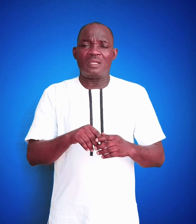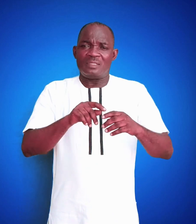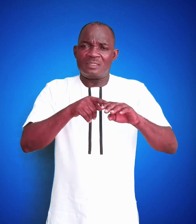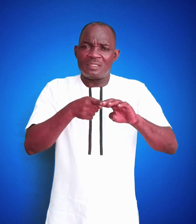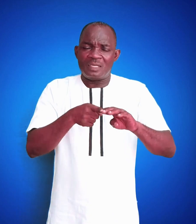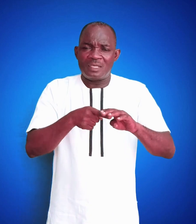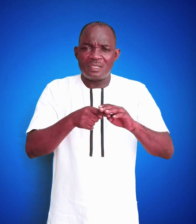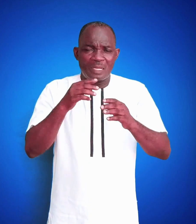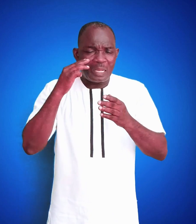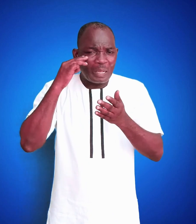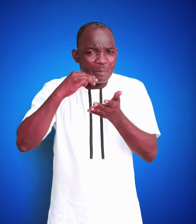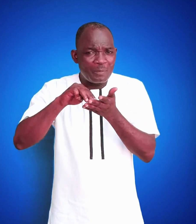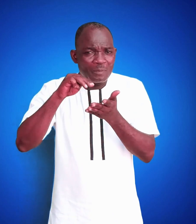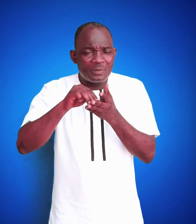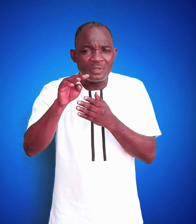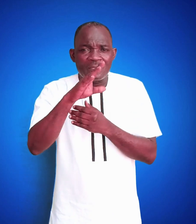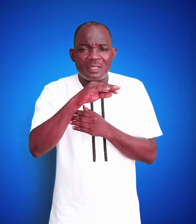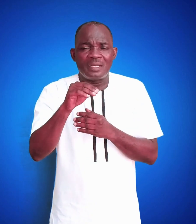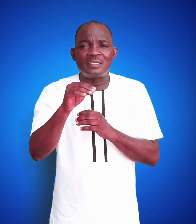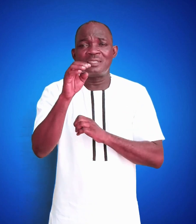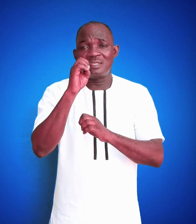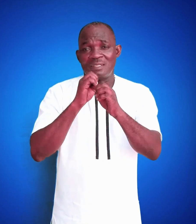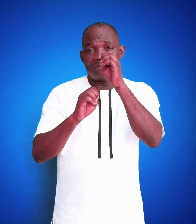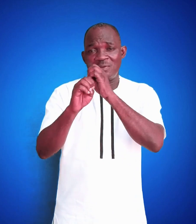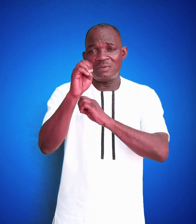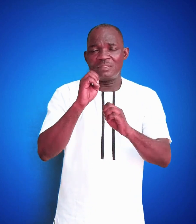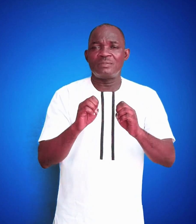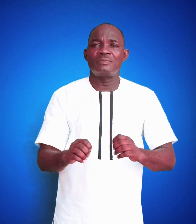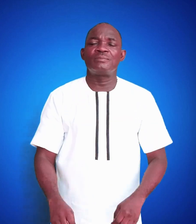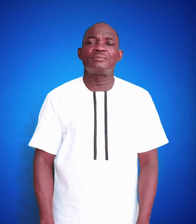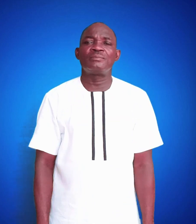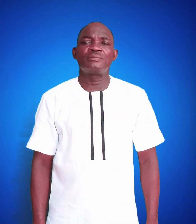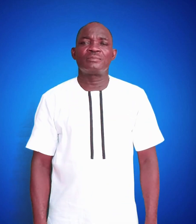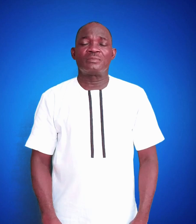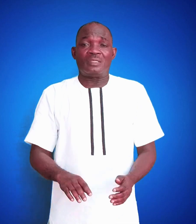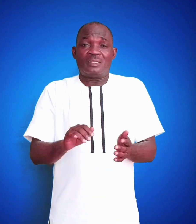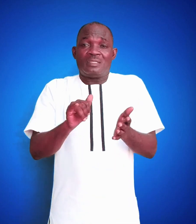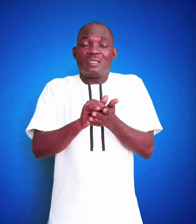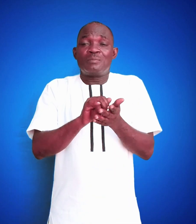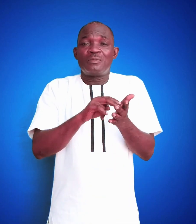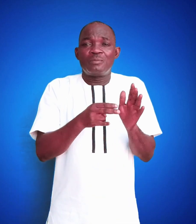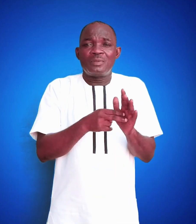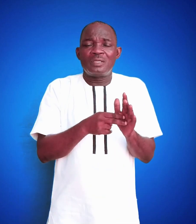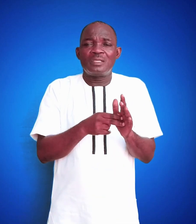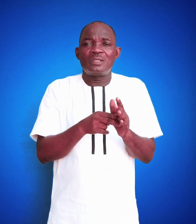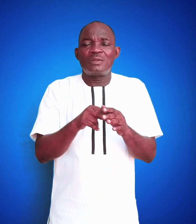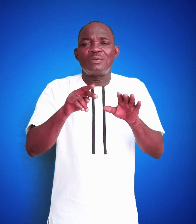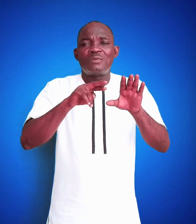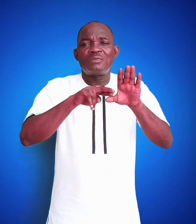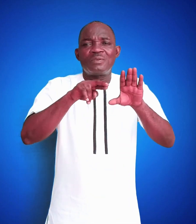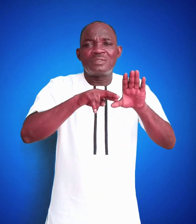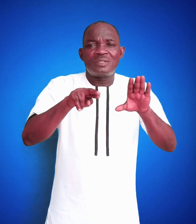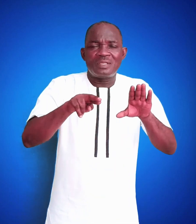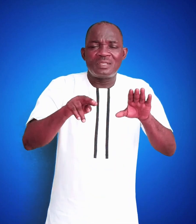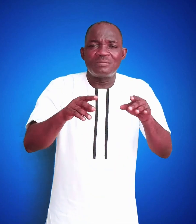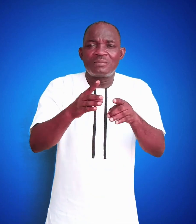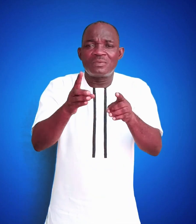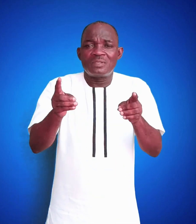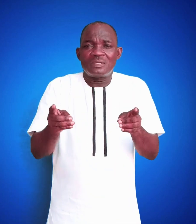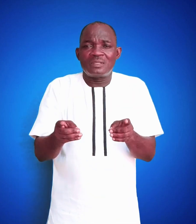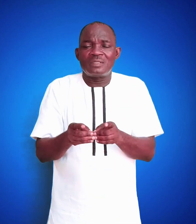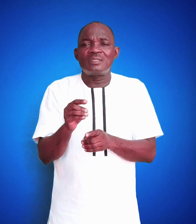Undertake monitoring and evaluation, that is regional,